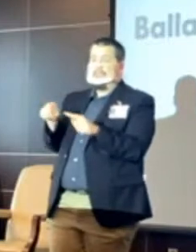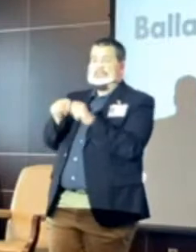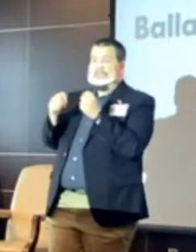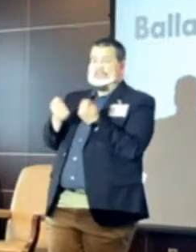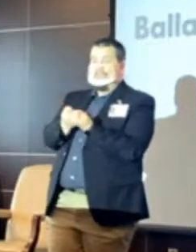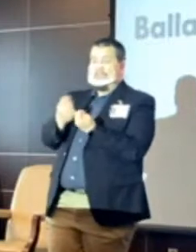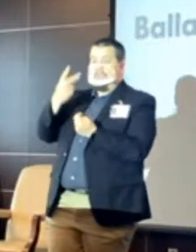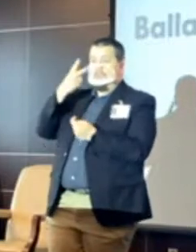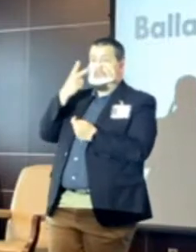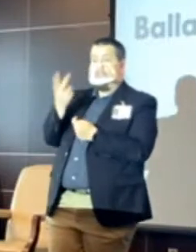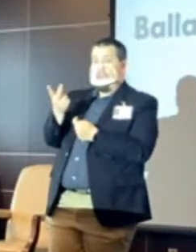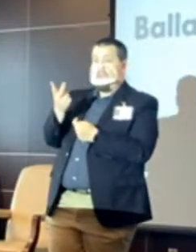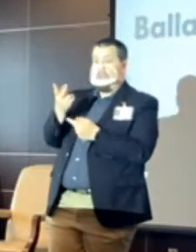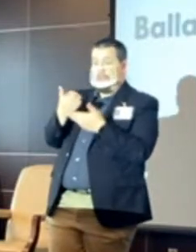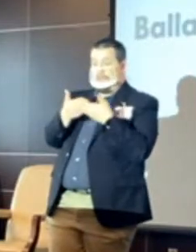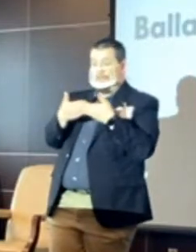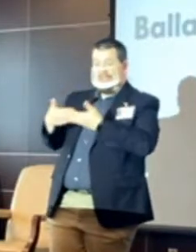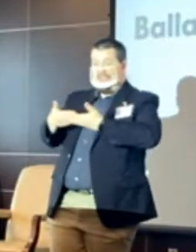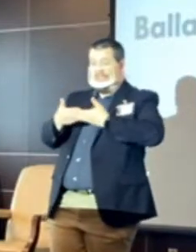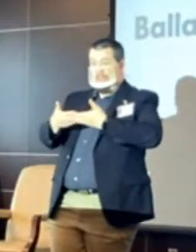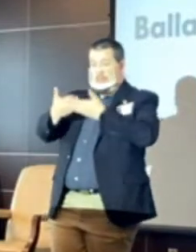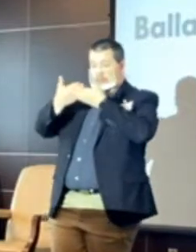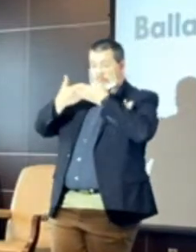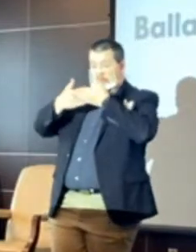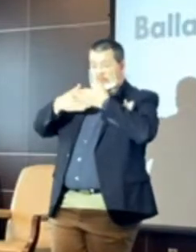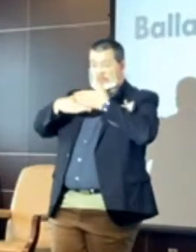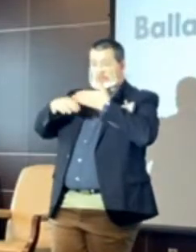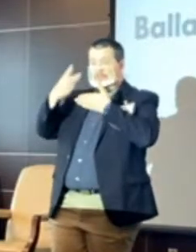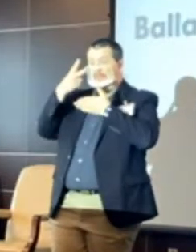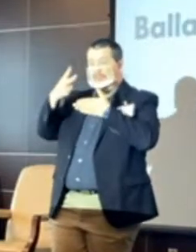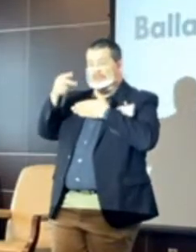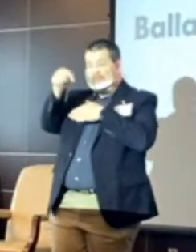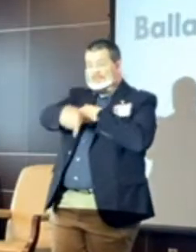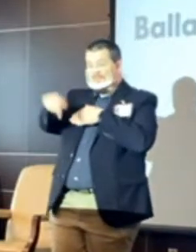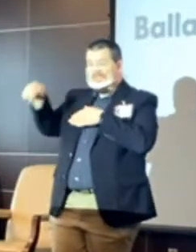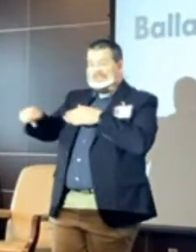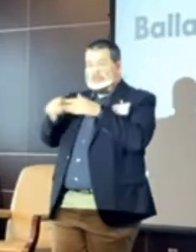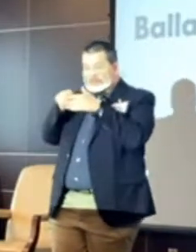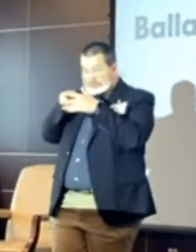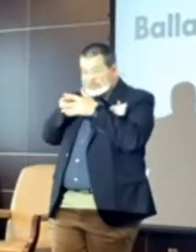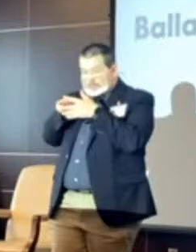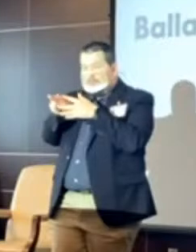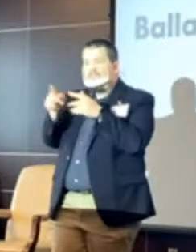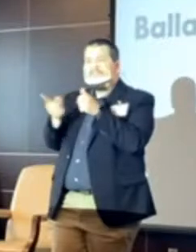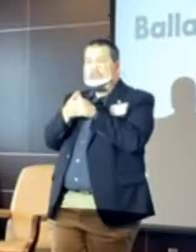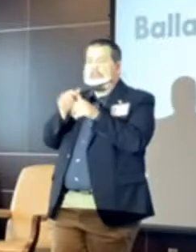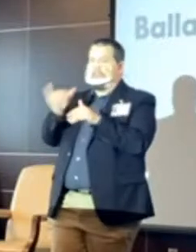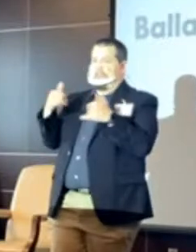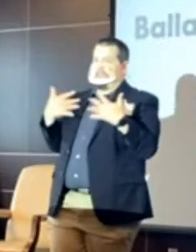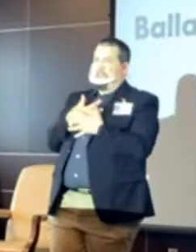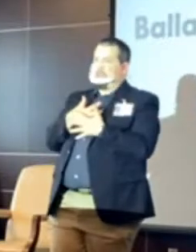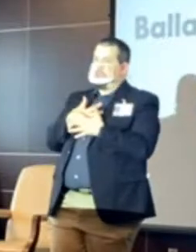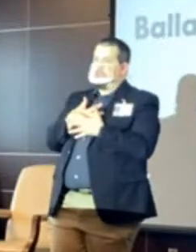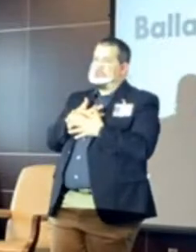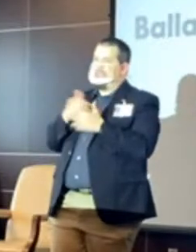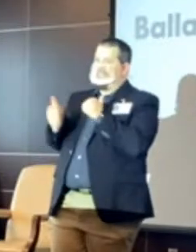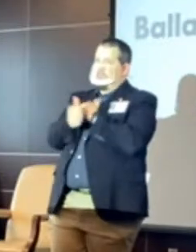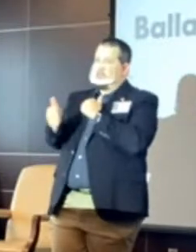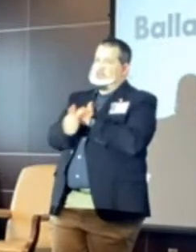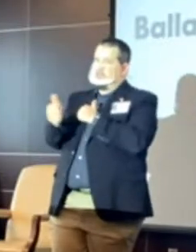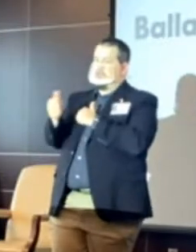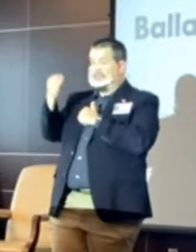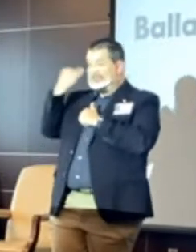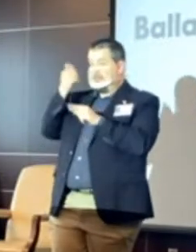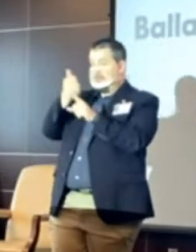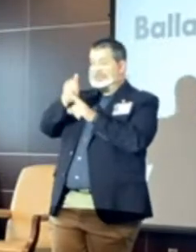team saw, as the baby was being delivered, saw feet first, which is often a very kind of scary thing, especially if you're